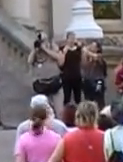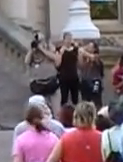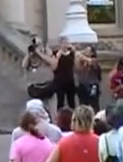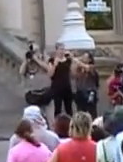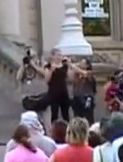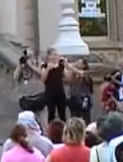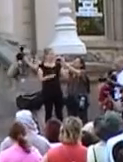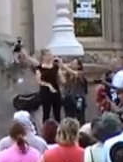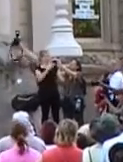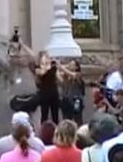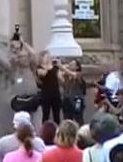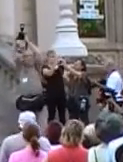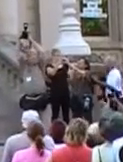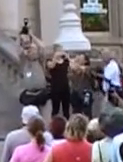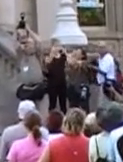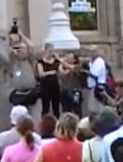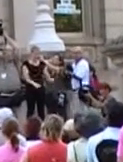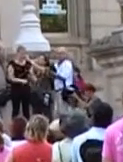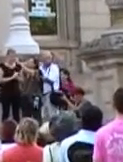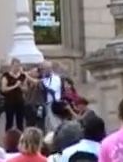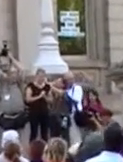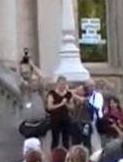And in case you don't know what happened,